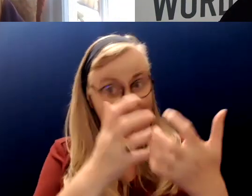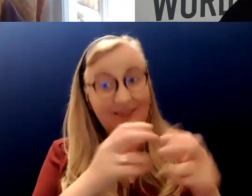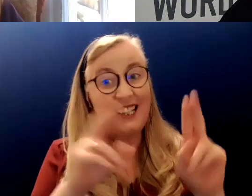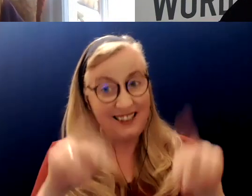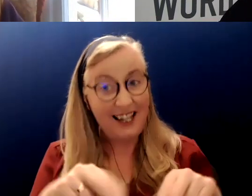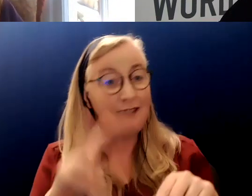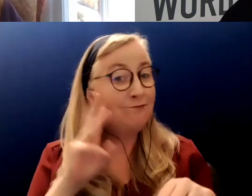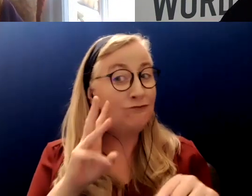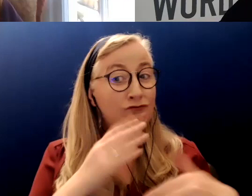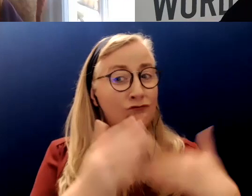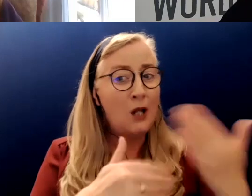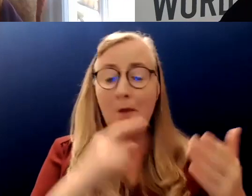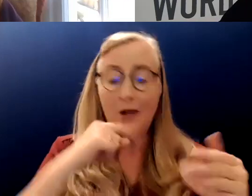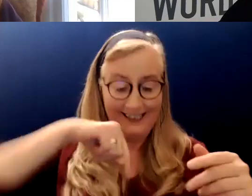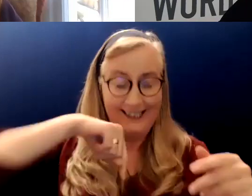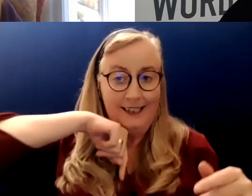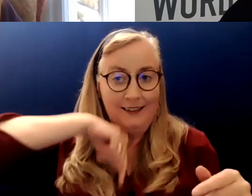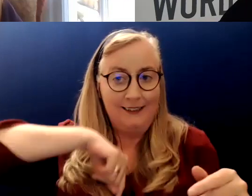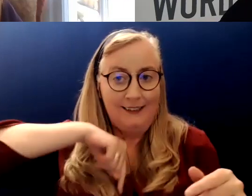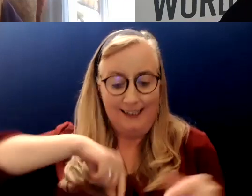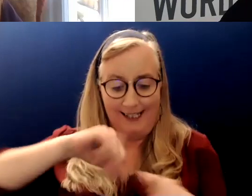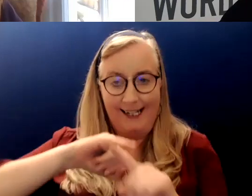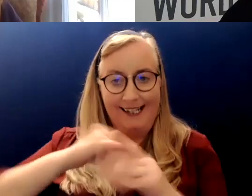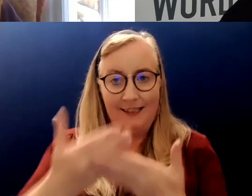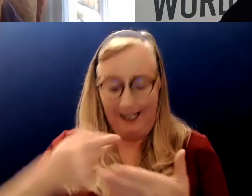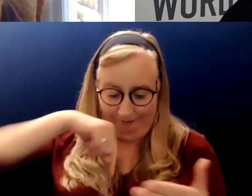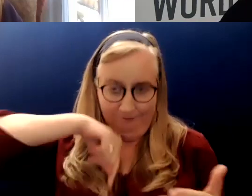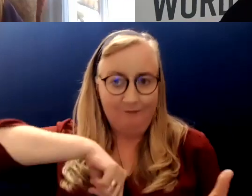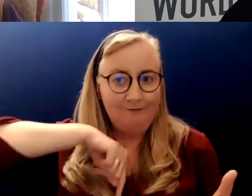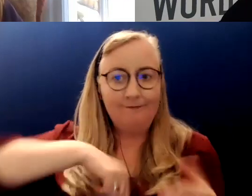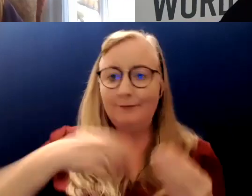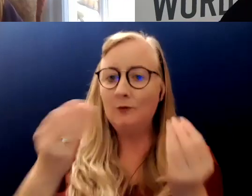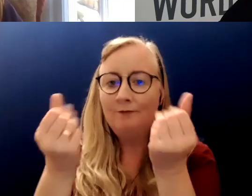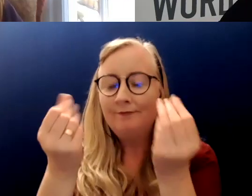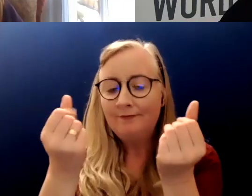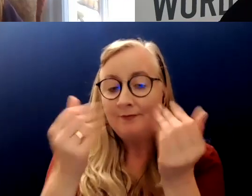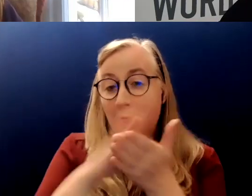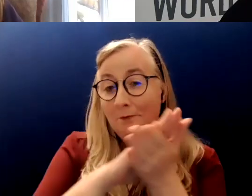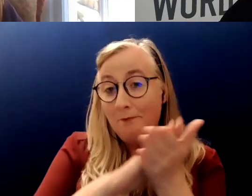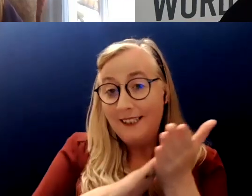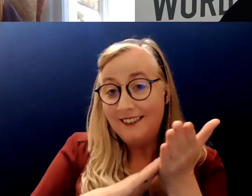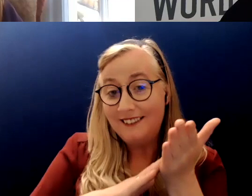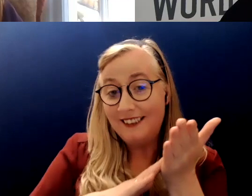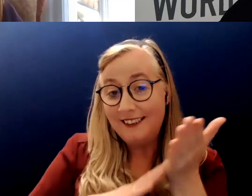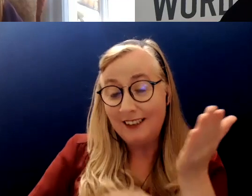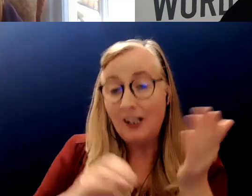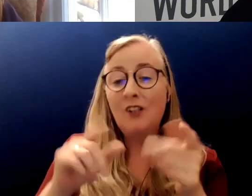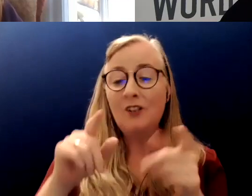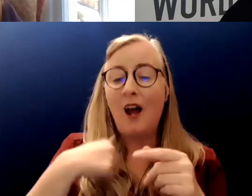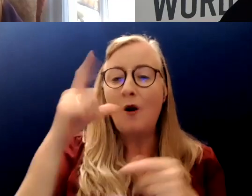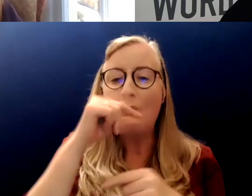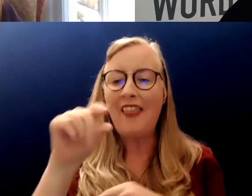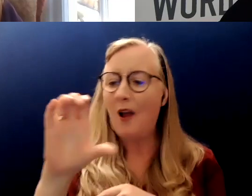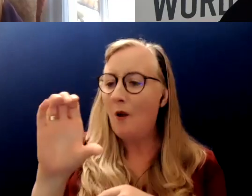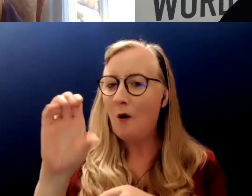it was that internal feeling, as I said, there was a core of something missing. And that core became